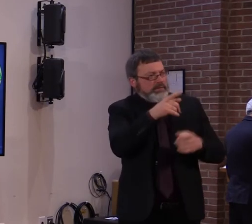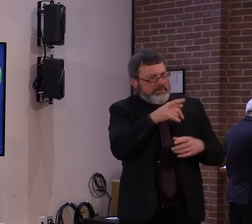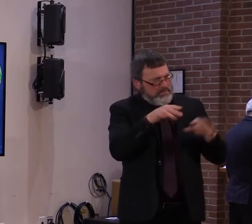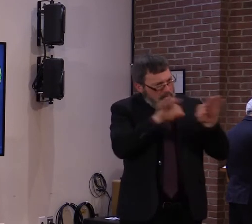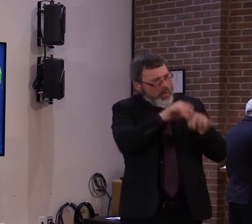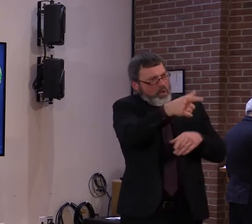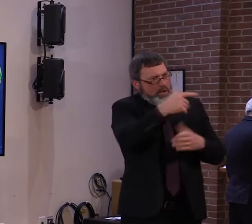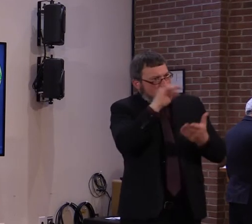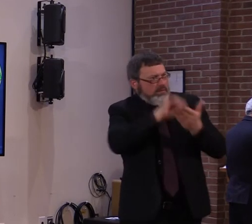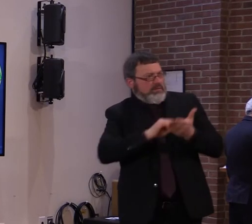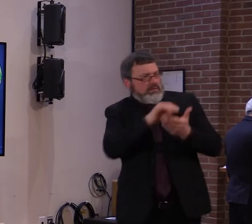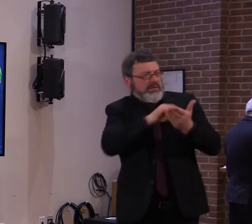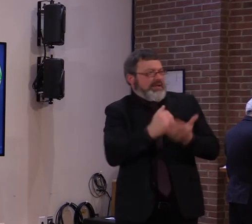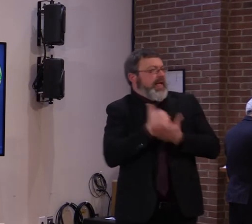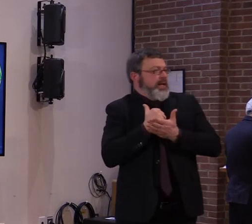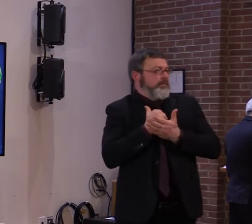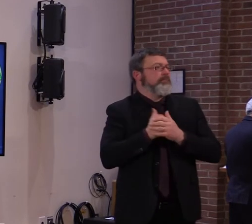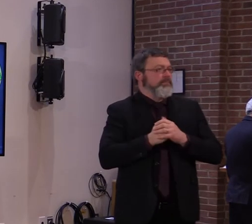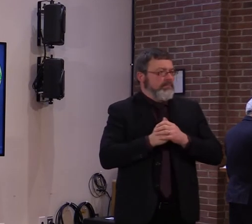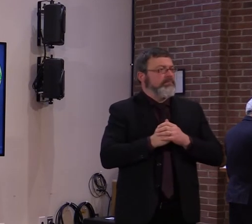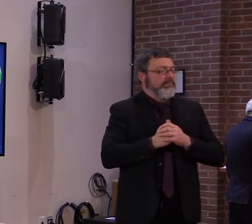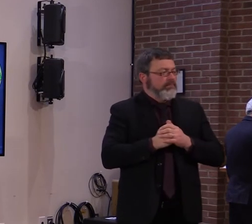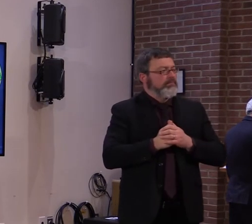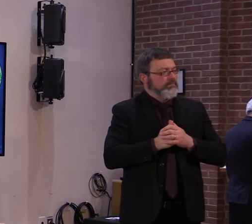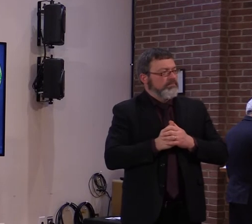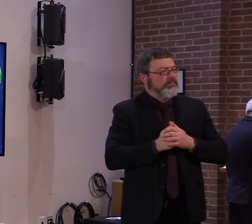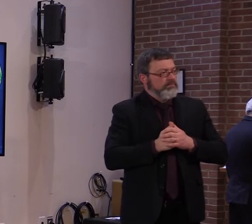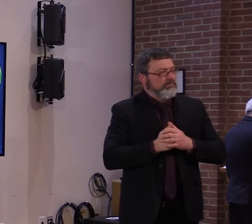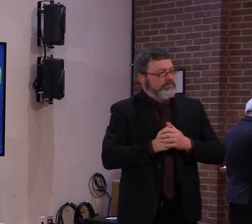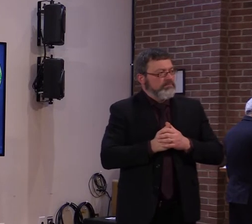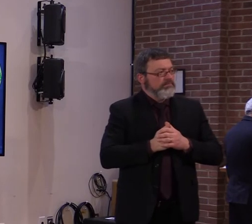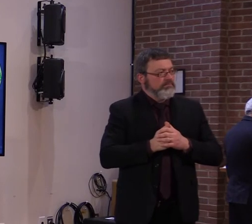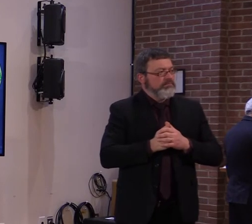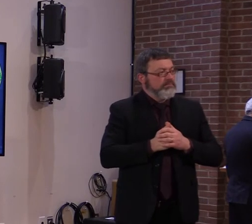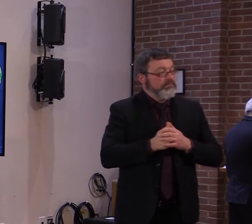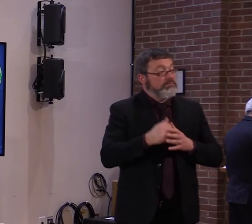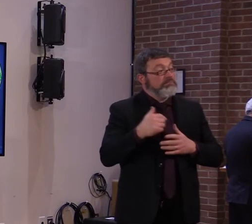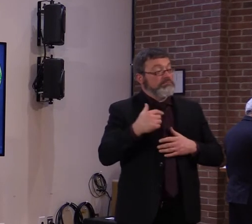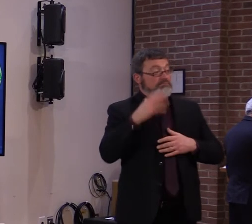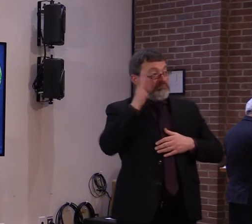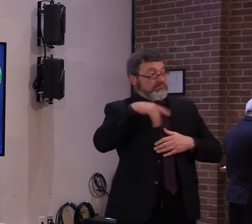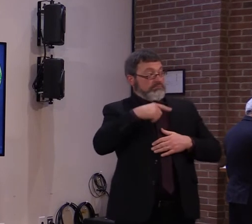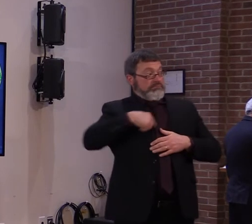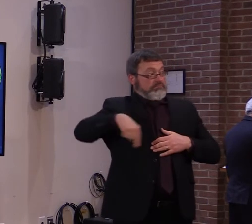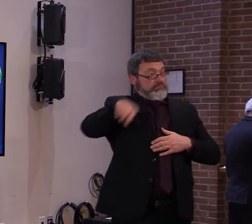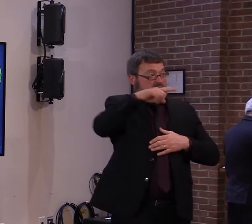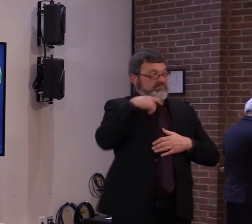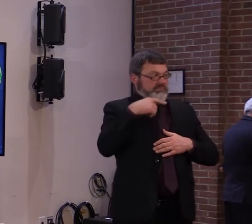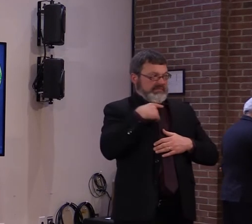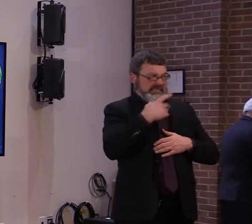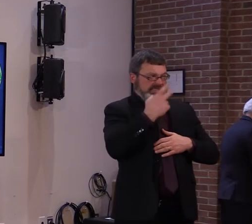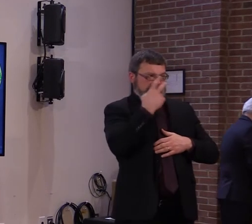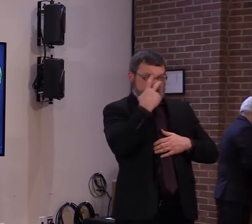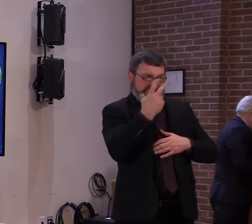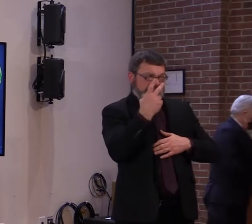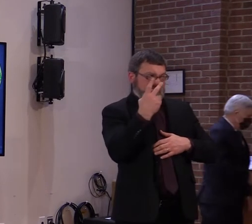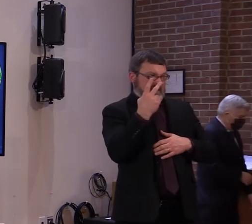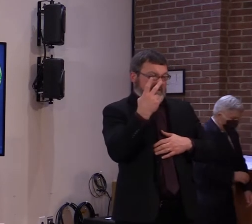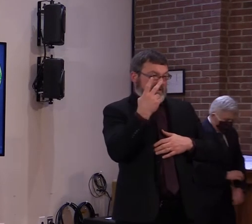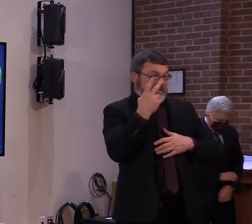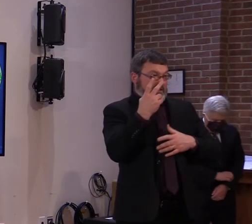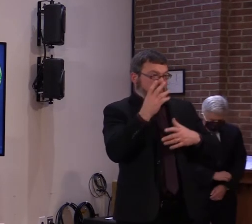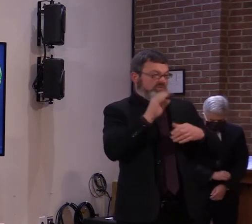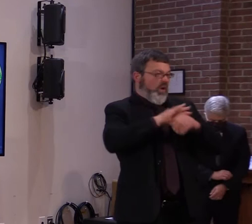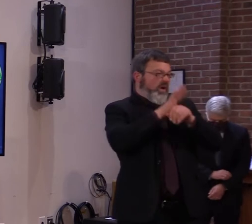K-12 schools, a reflection of the unfortunate reality in our communities right now. But importantly, instances